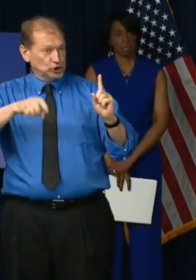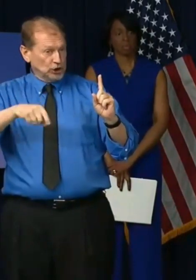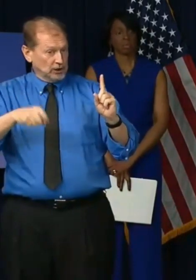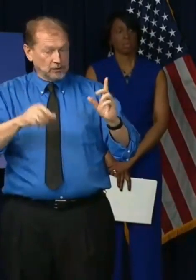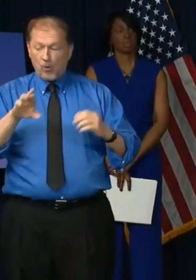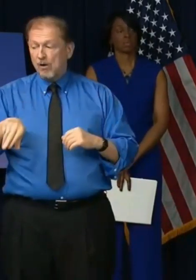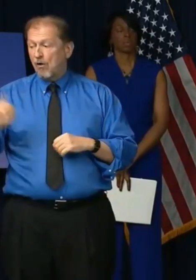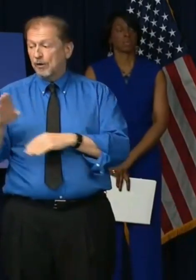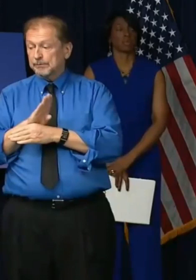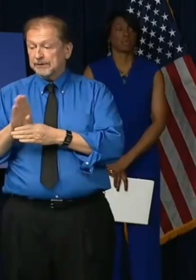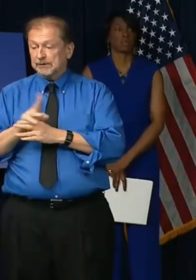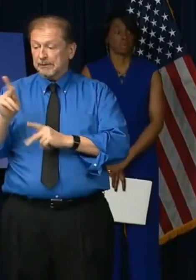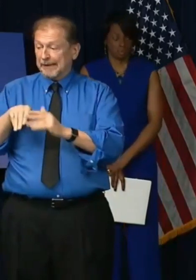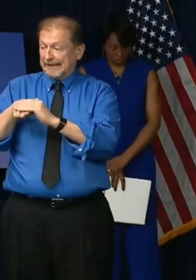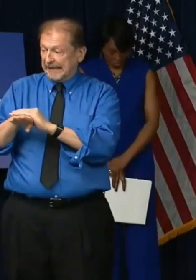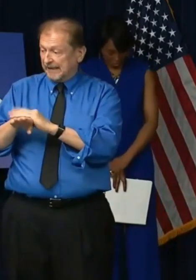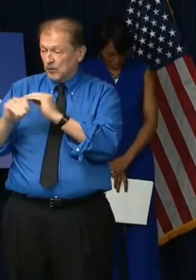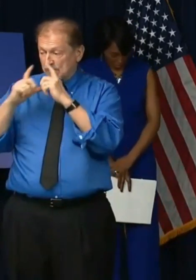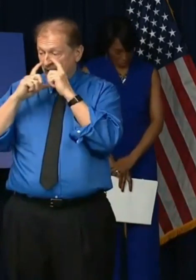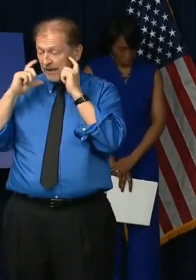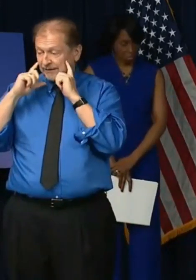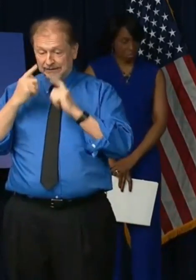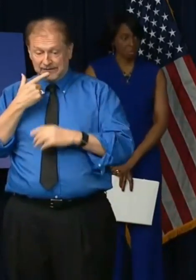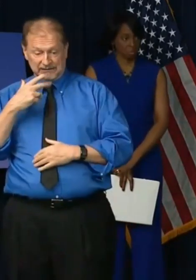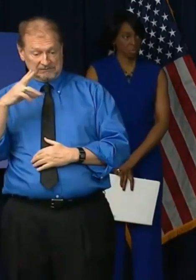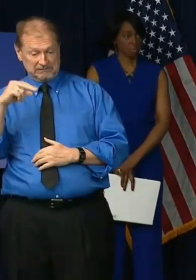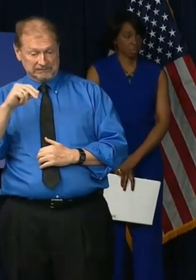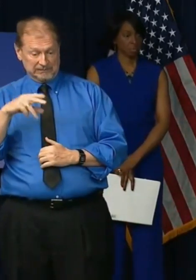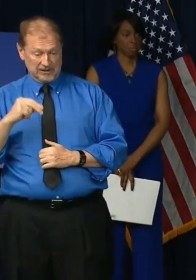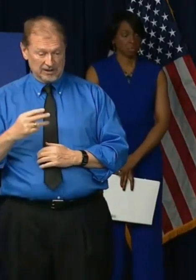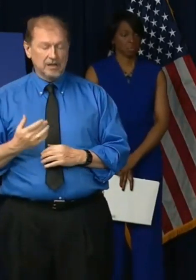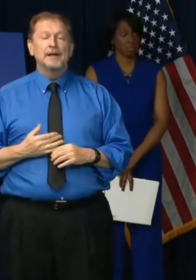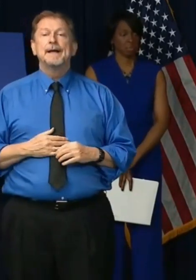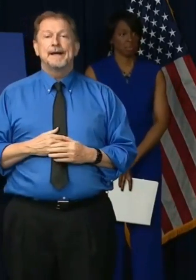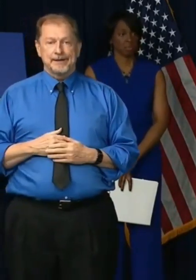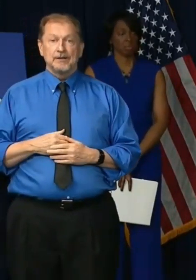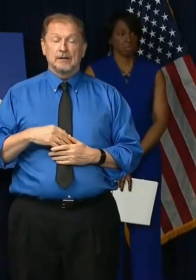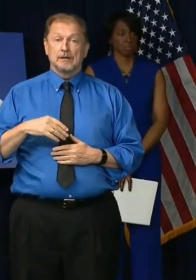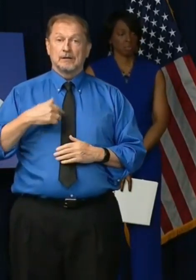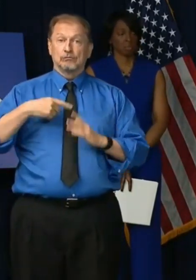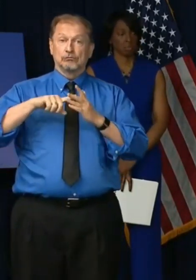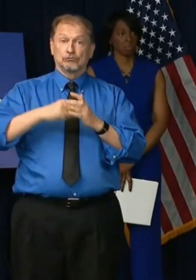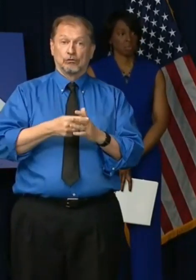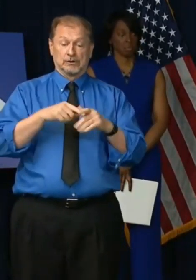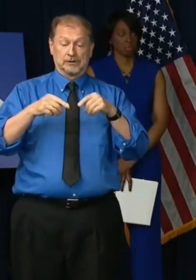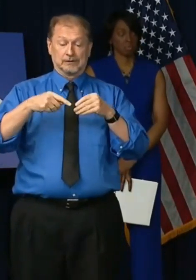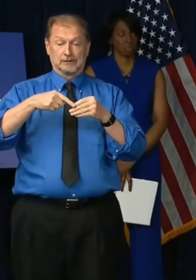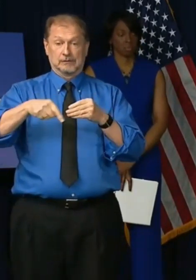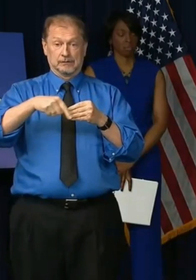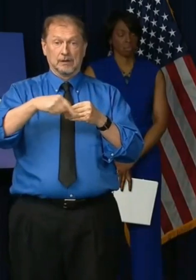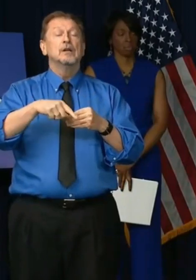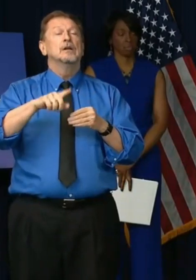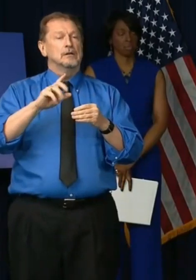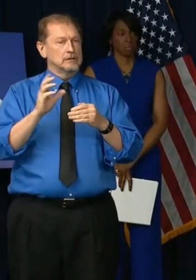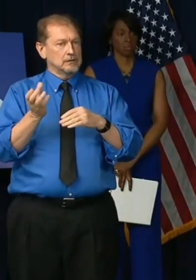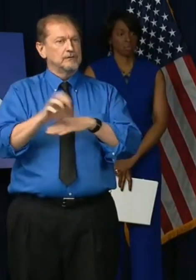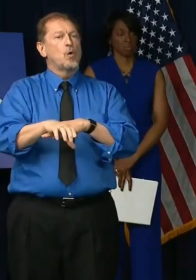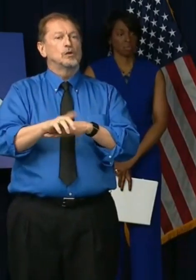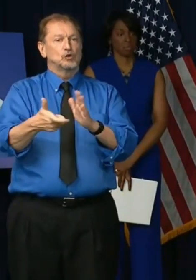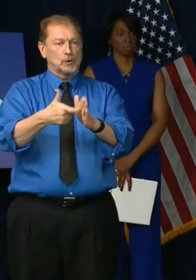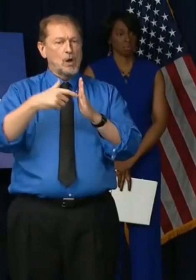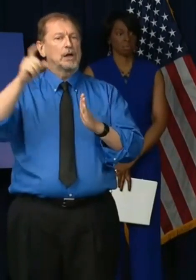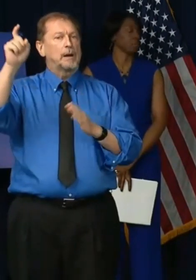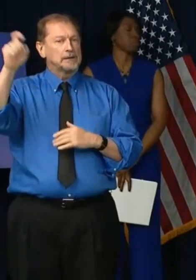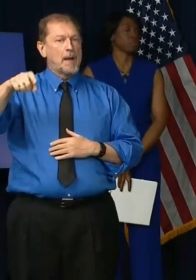confrontations. I understand, but we have put in a requirement for people to wear face coverings. And